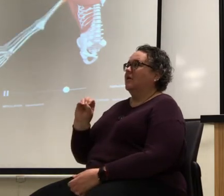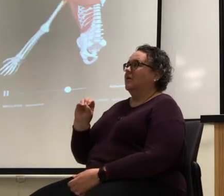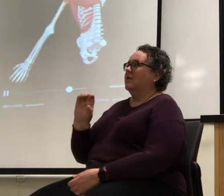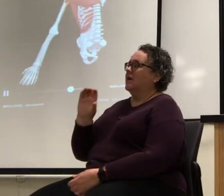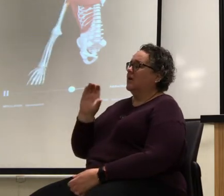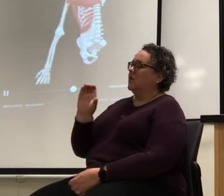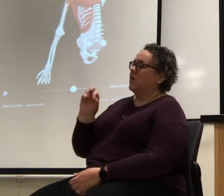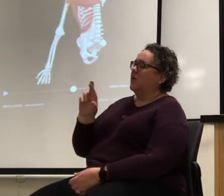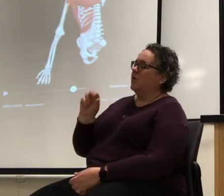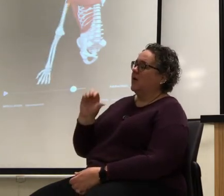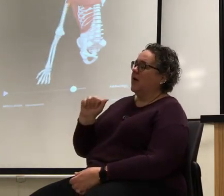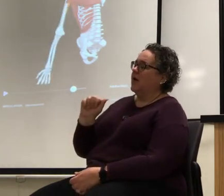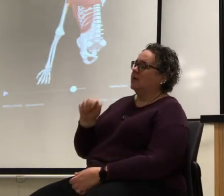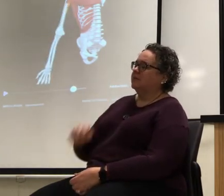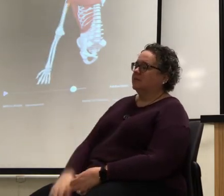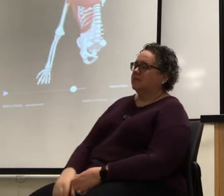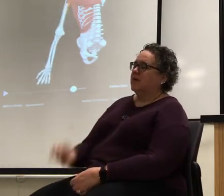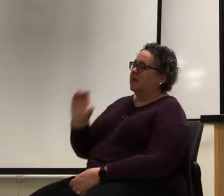Coracobrachialis.